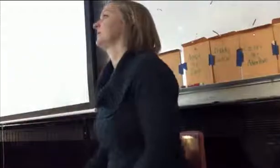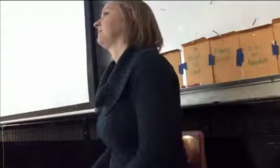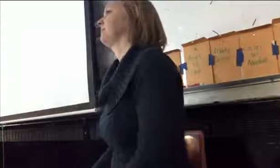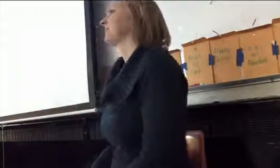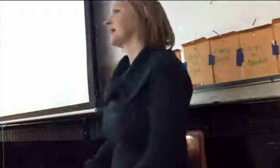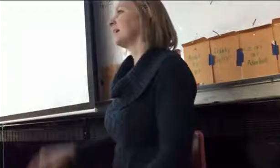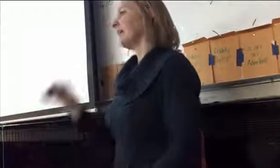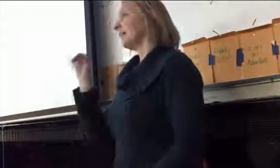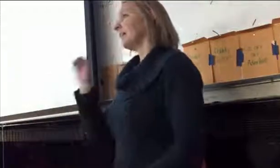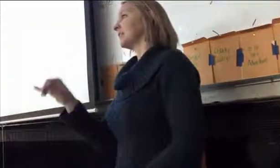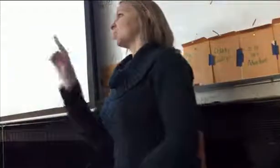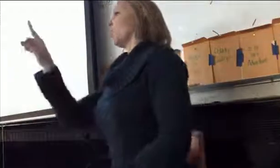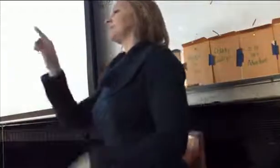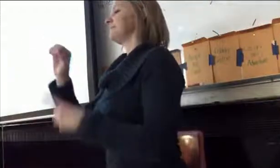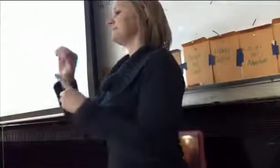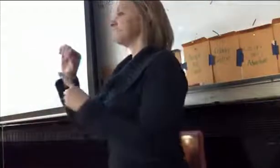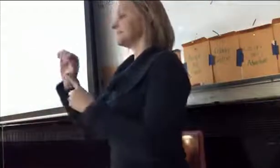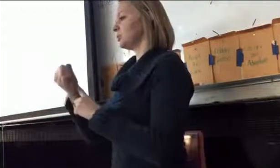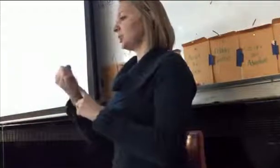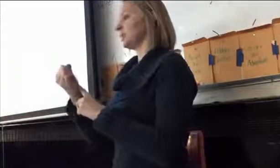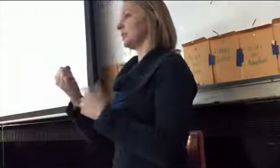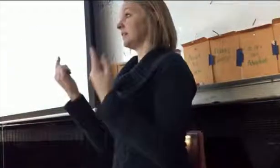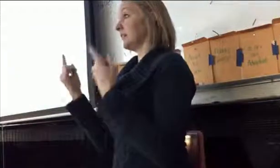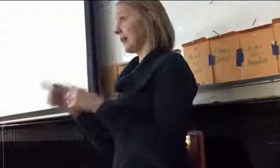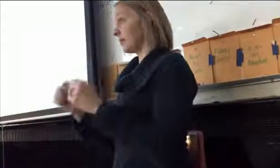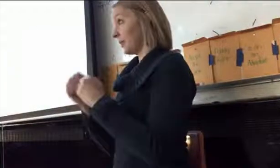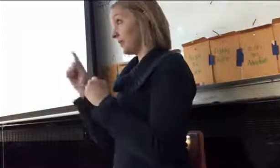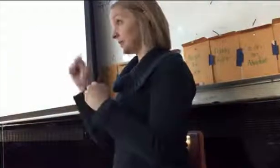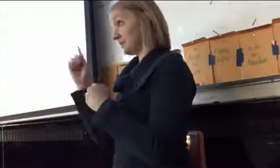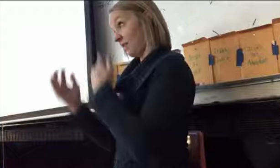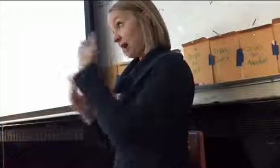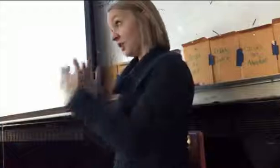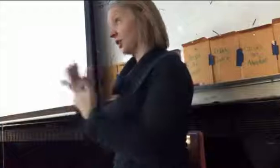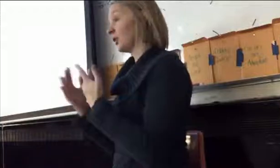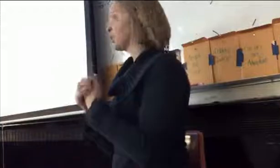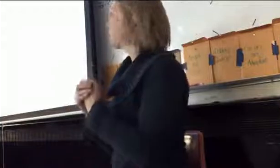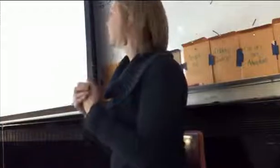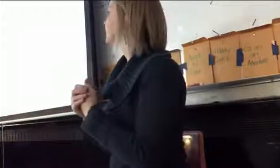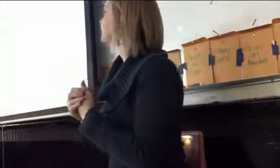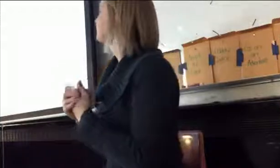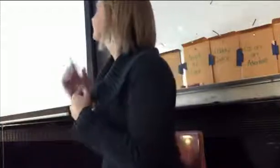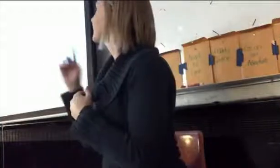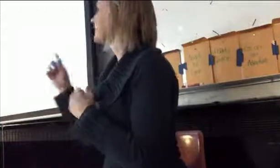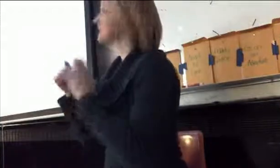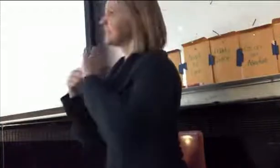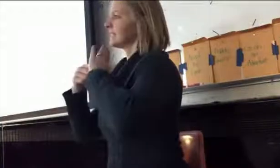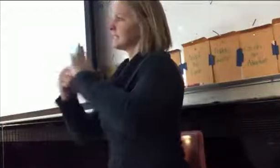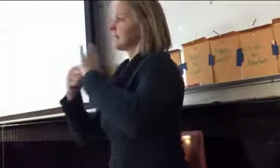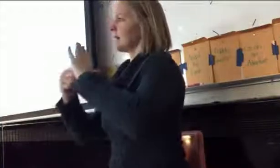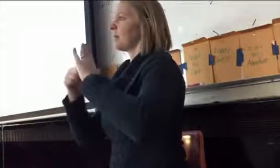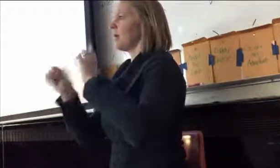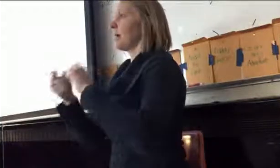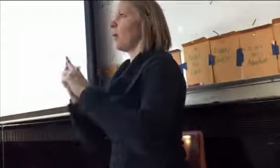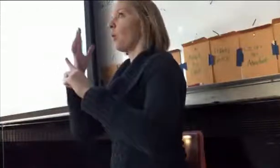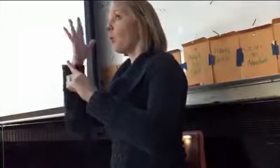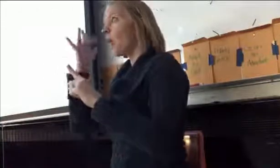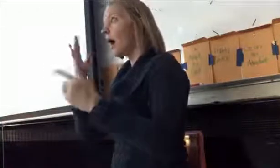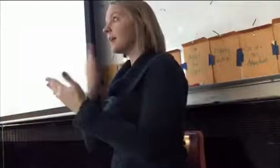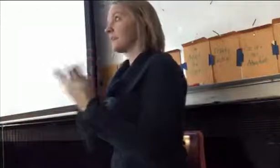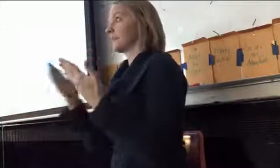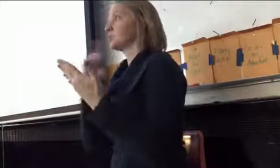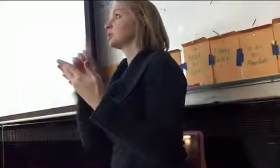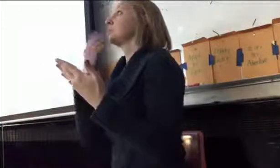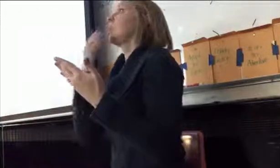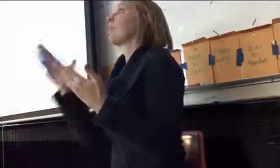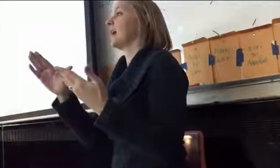So, basically, with the Triangle Shirtwaist Fire, this is going to be the example of why things were so bad. So, if you'll